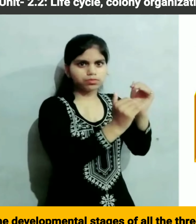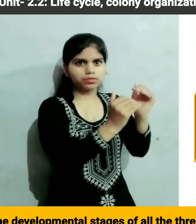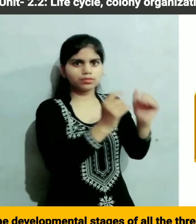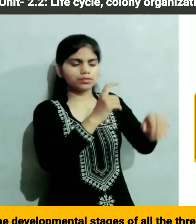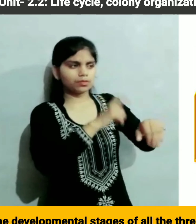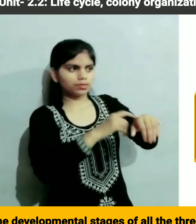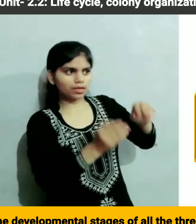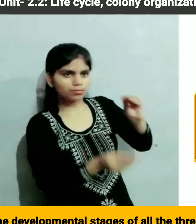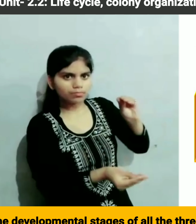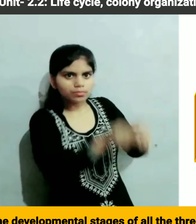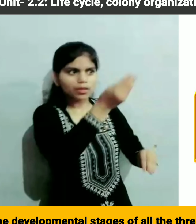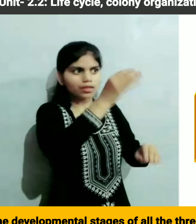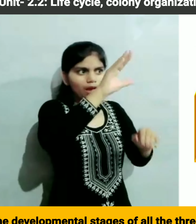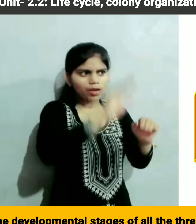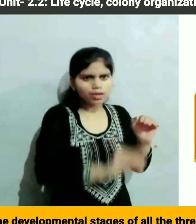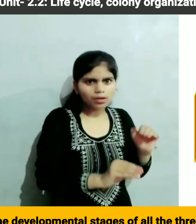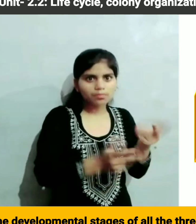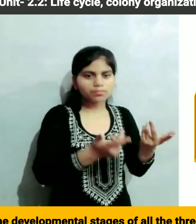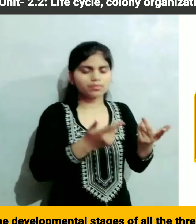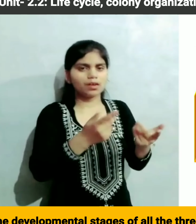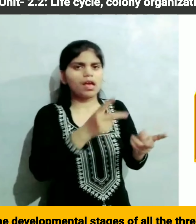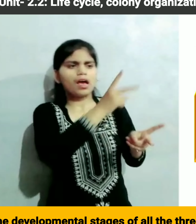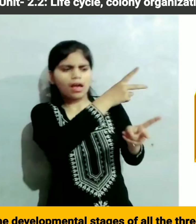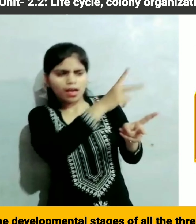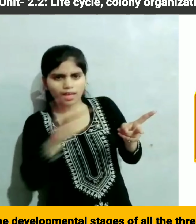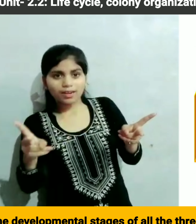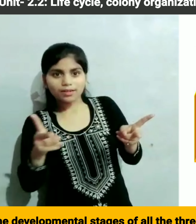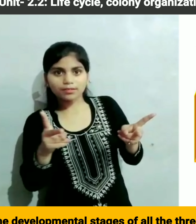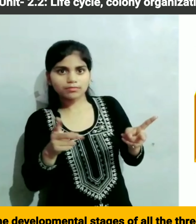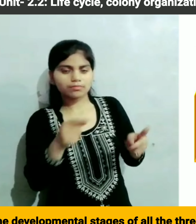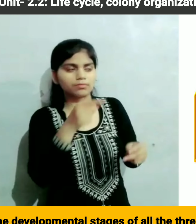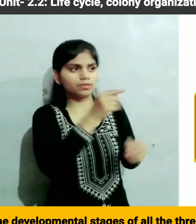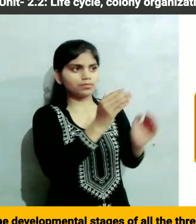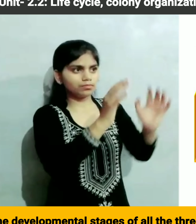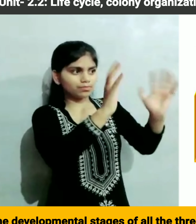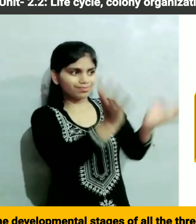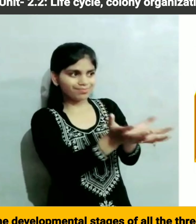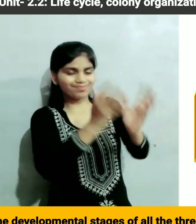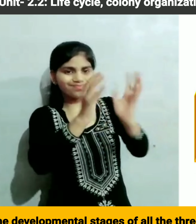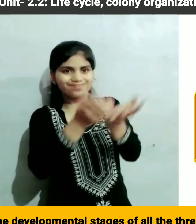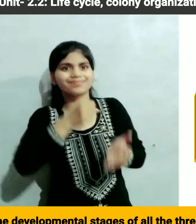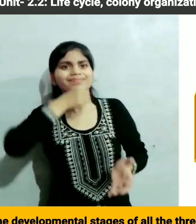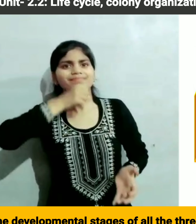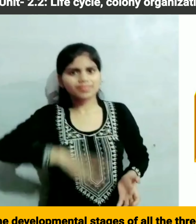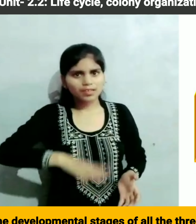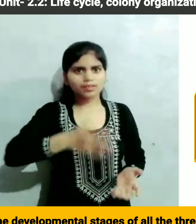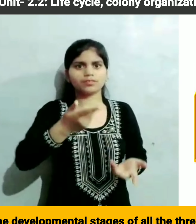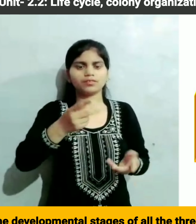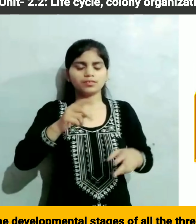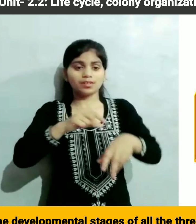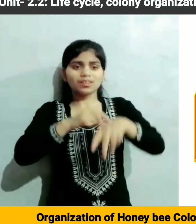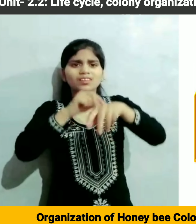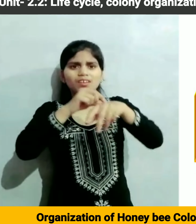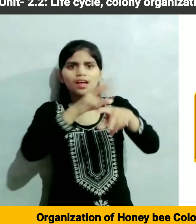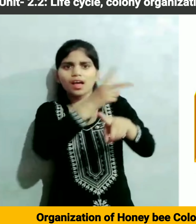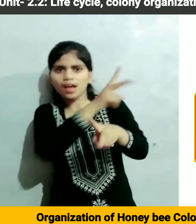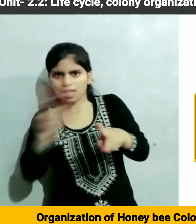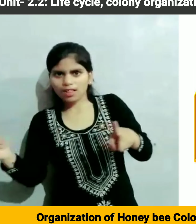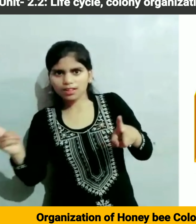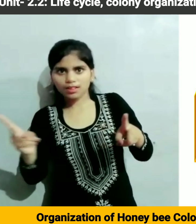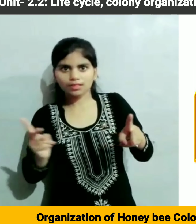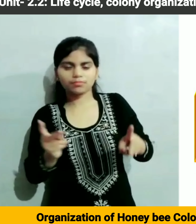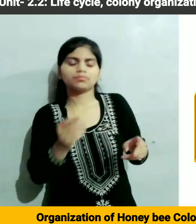maturity, and also the lifespan of adult bees of different castes is variable.